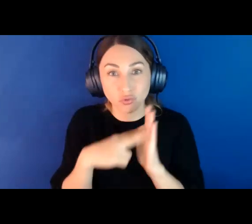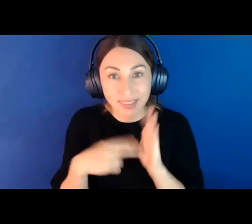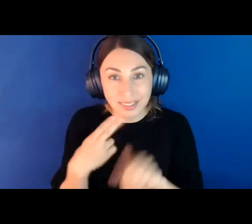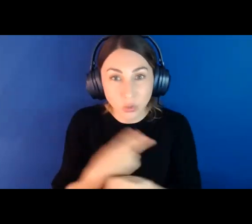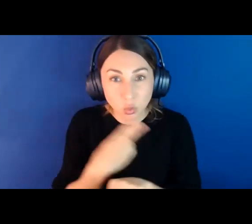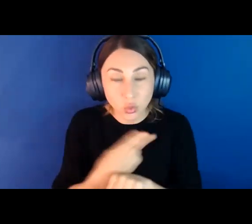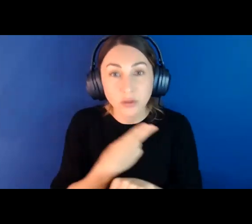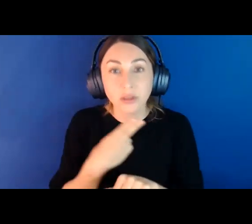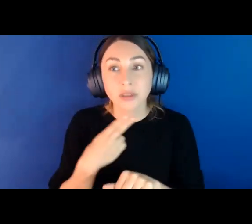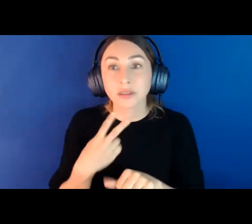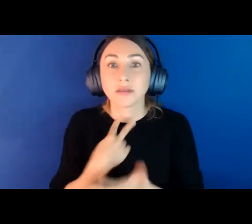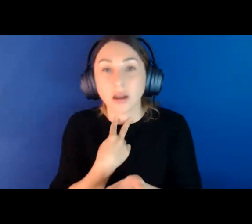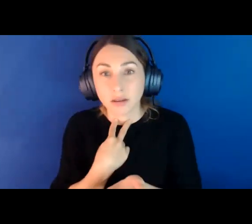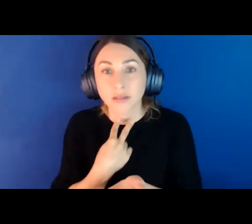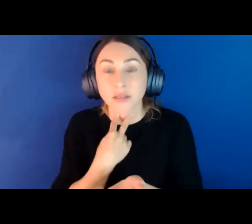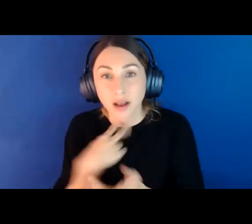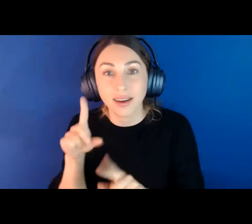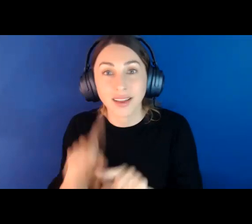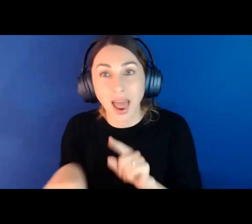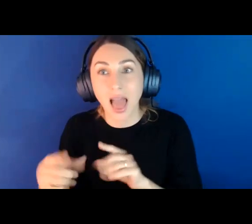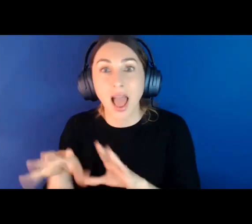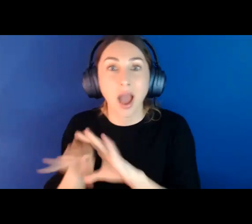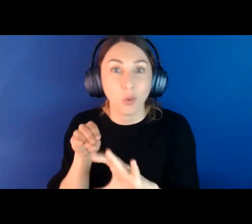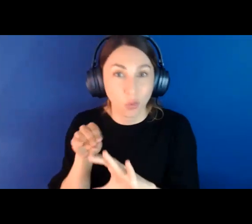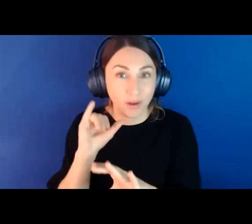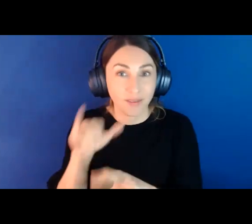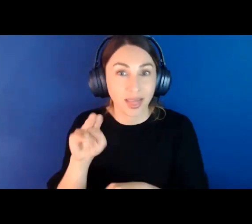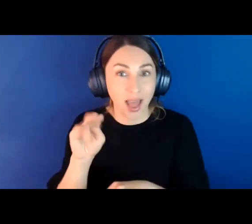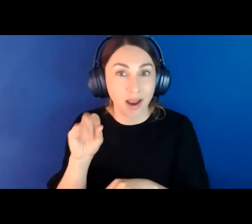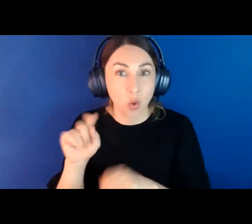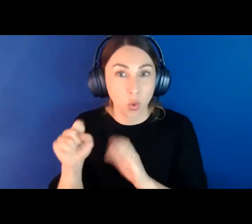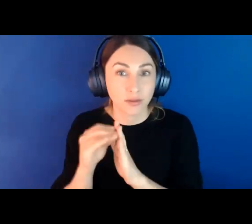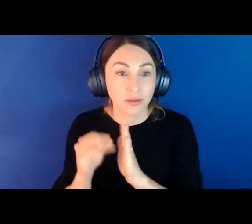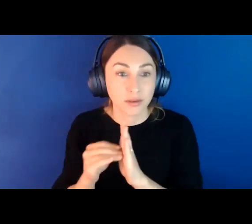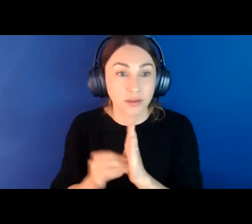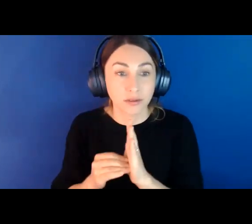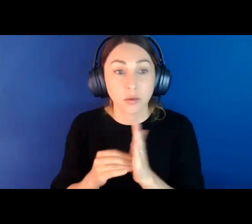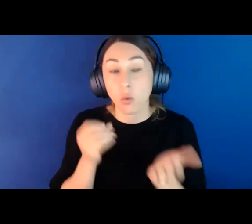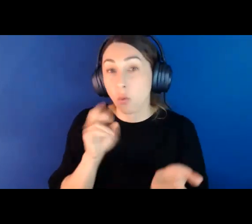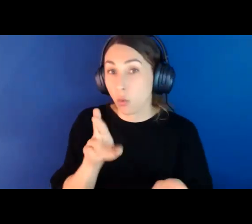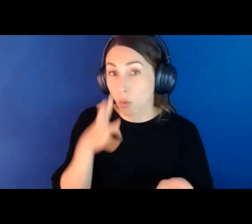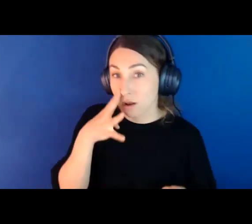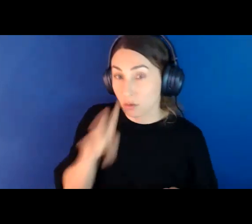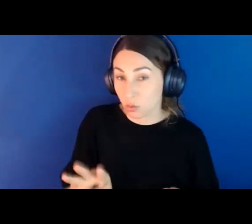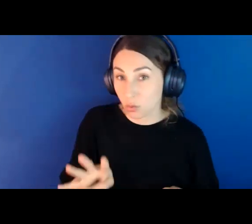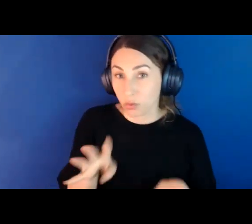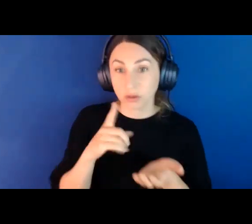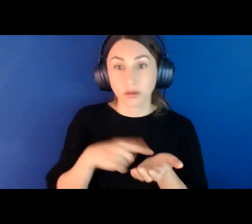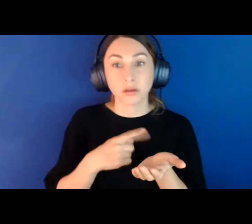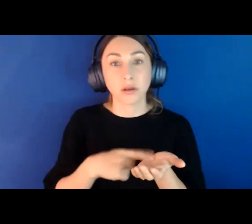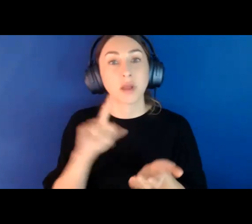to go on and read the document, and can be ignored. So sometimes there's just a